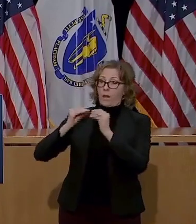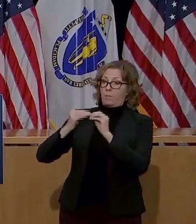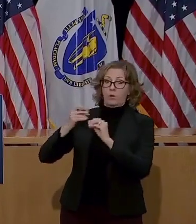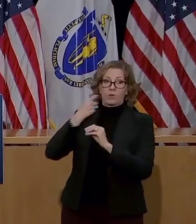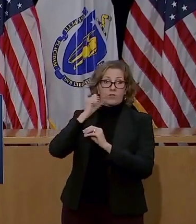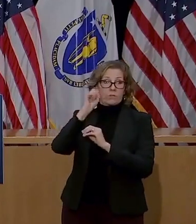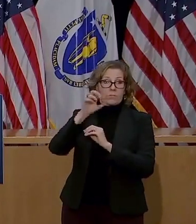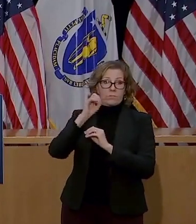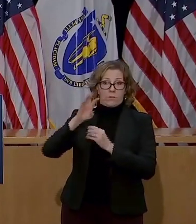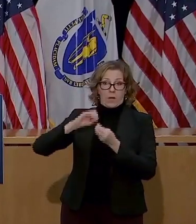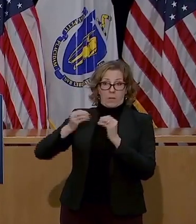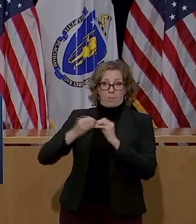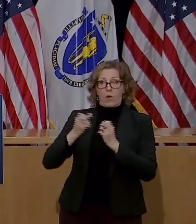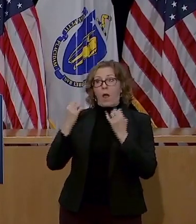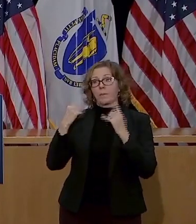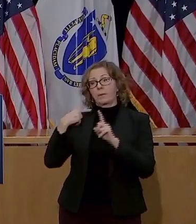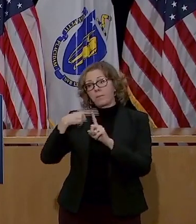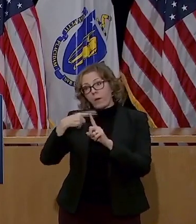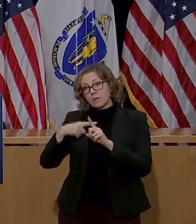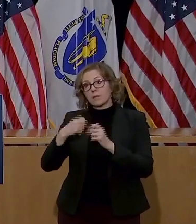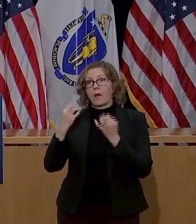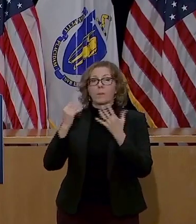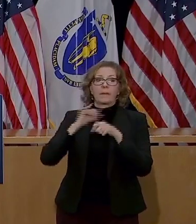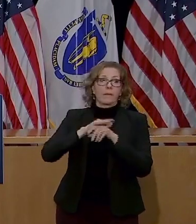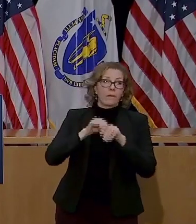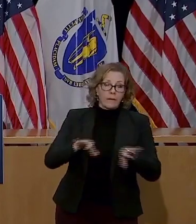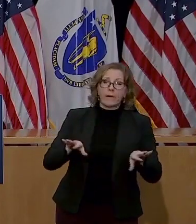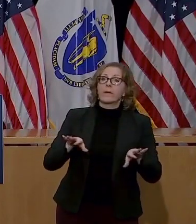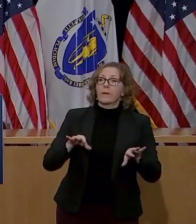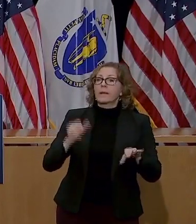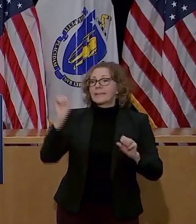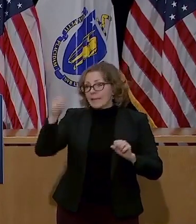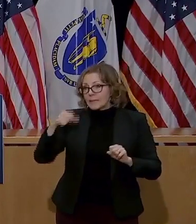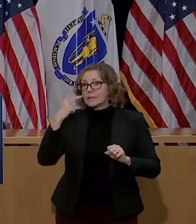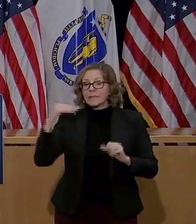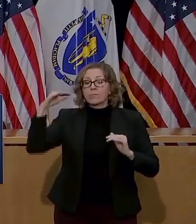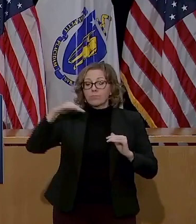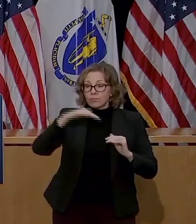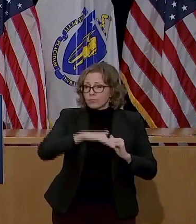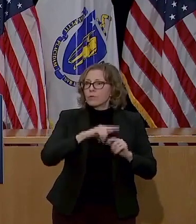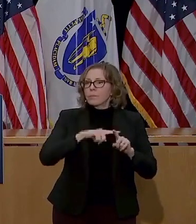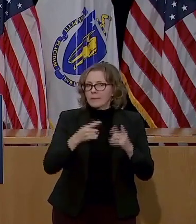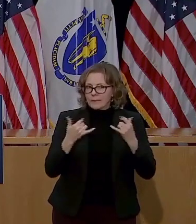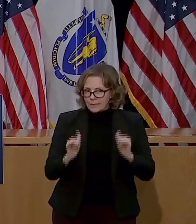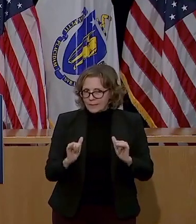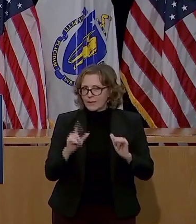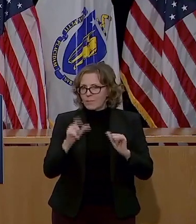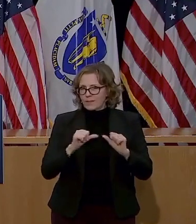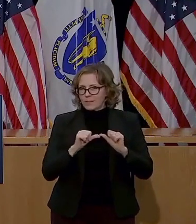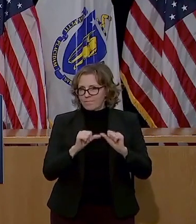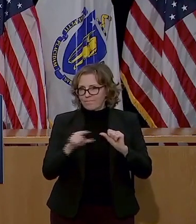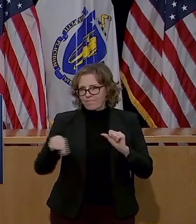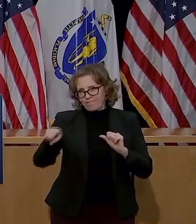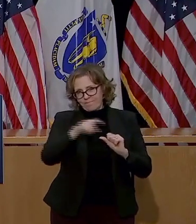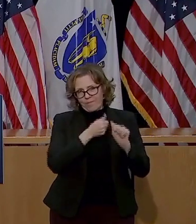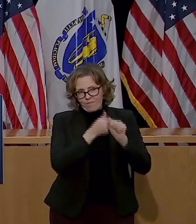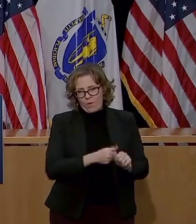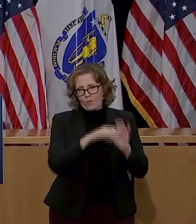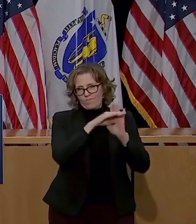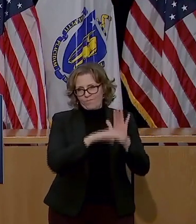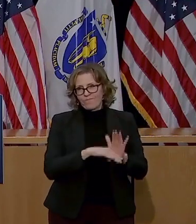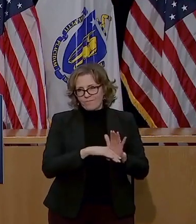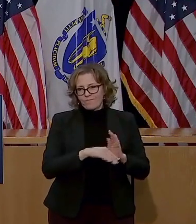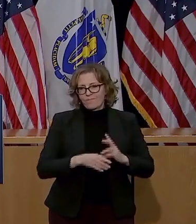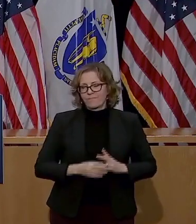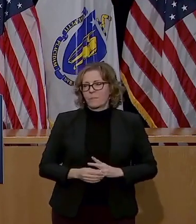of everybody here in the Commonwealth, we are finally seeing some positive trends that have a bit of sustainability with respect to the second